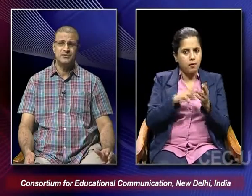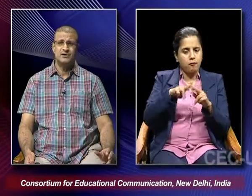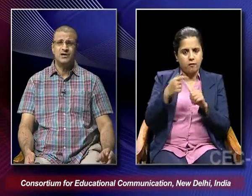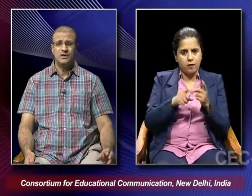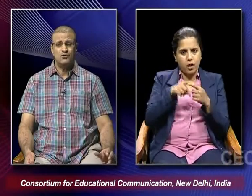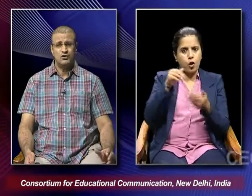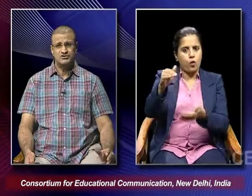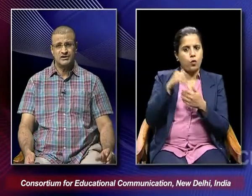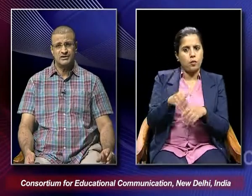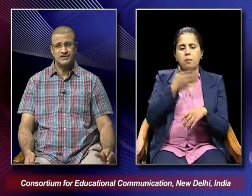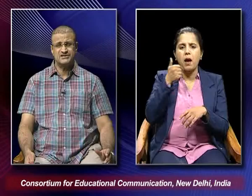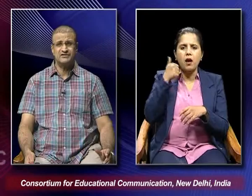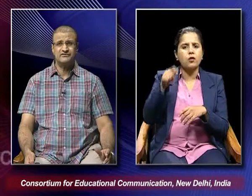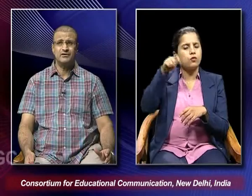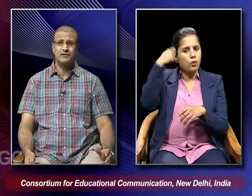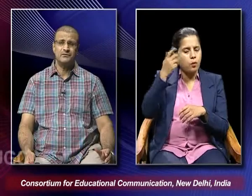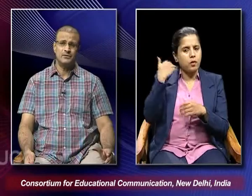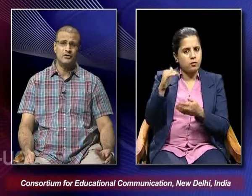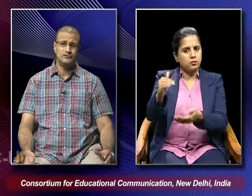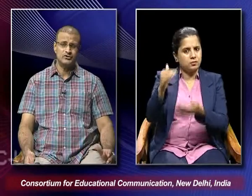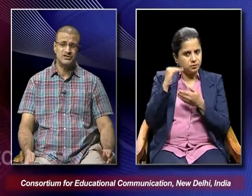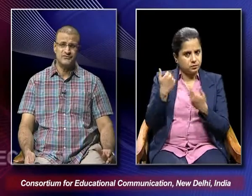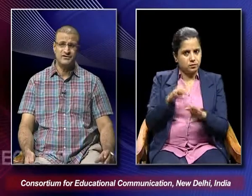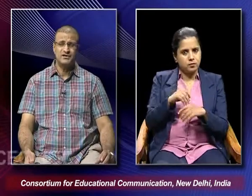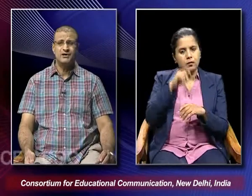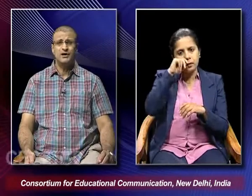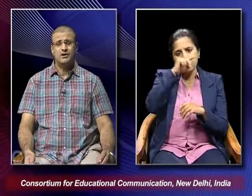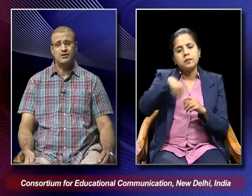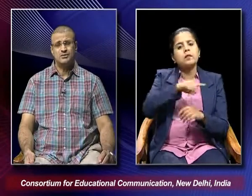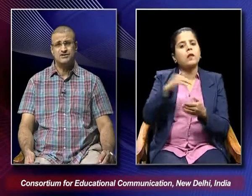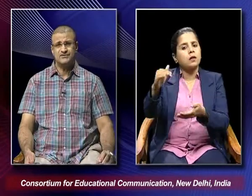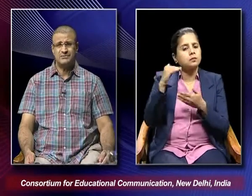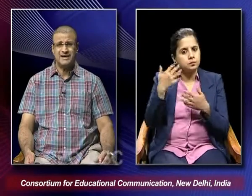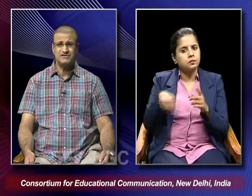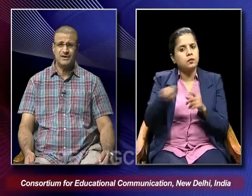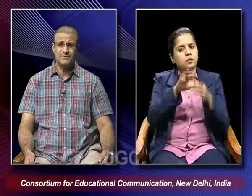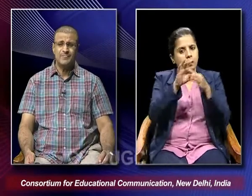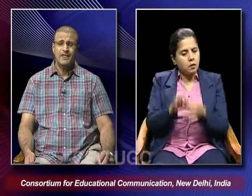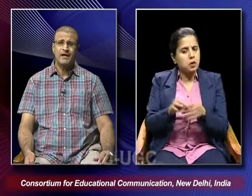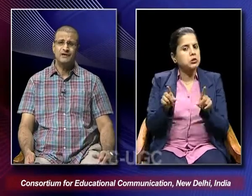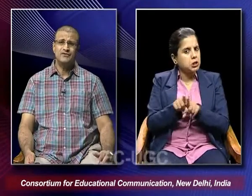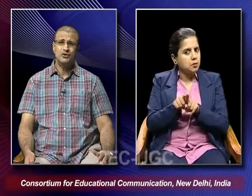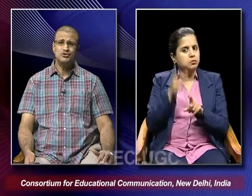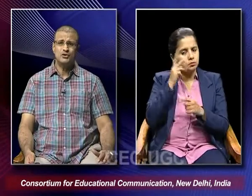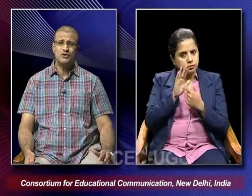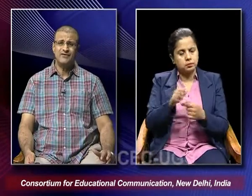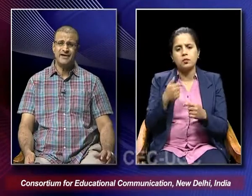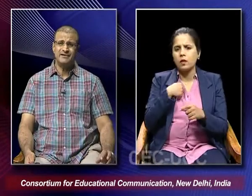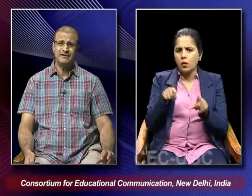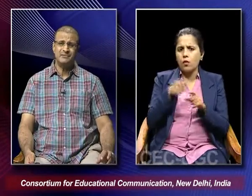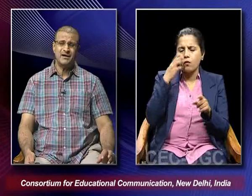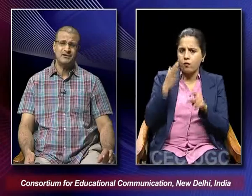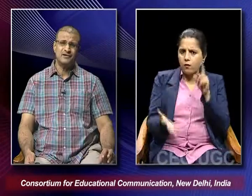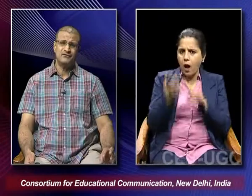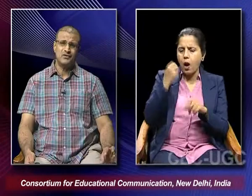film was in a way received or was conferred to this film as well. And we also find